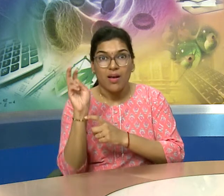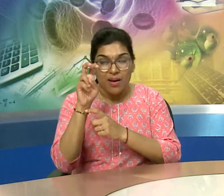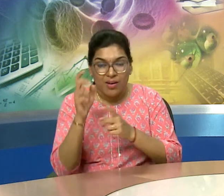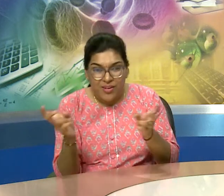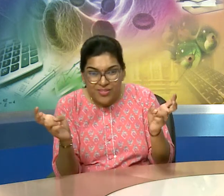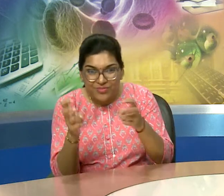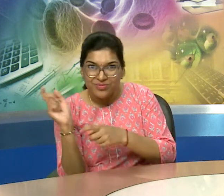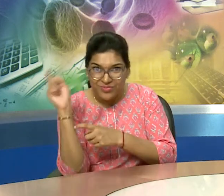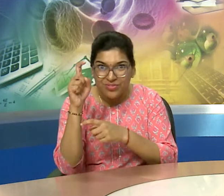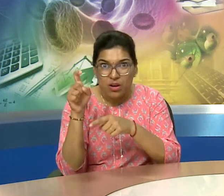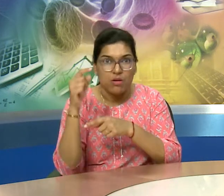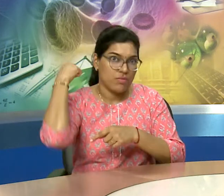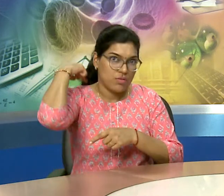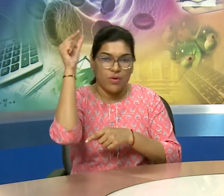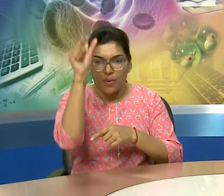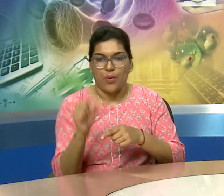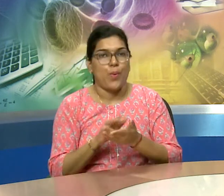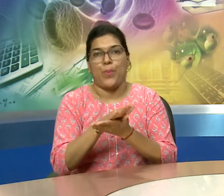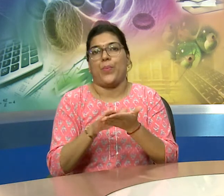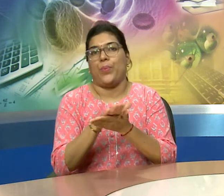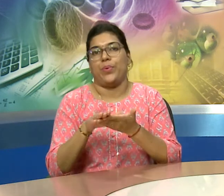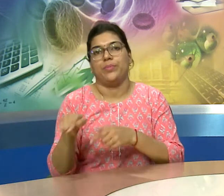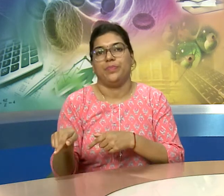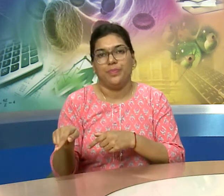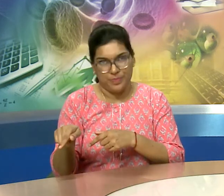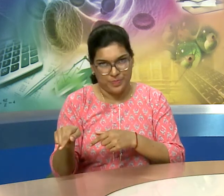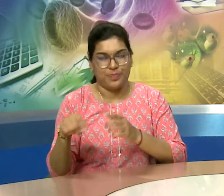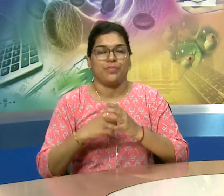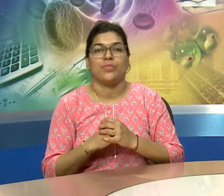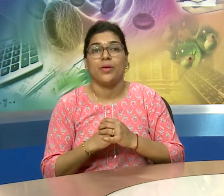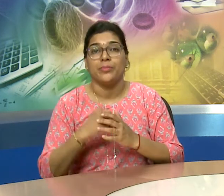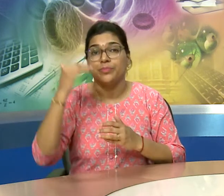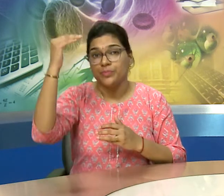because they don't have a backbone in their body.